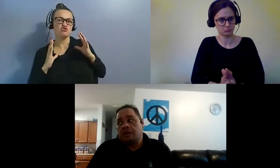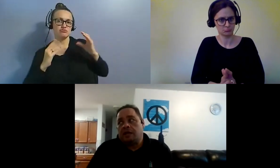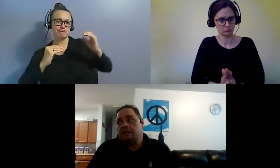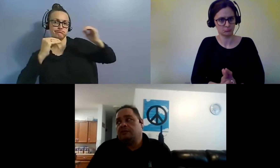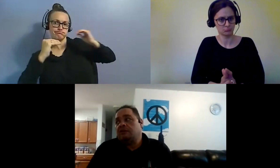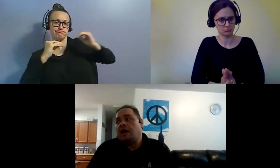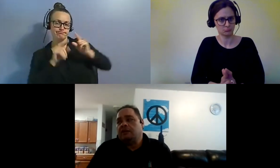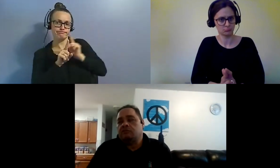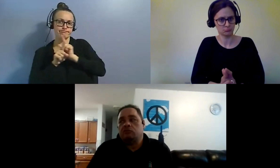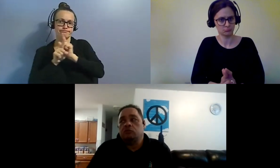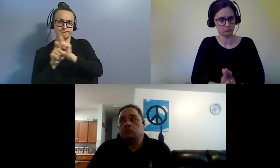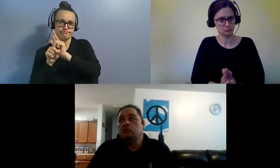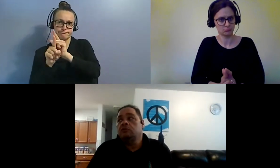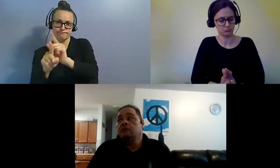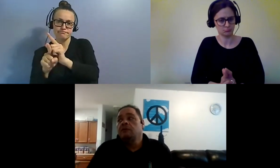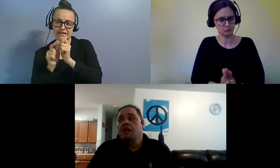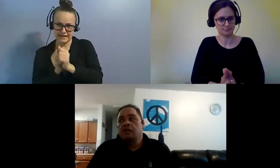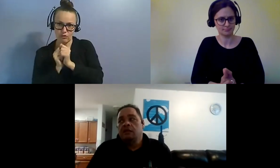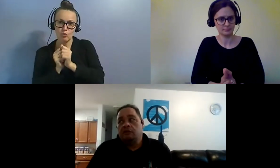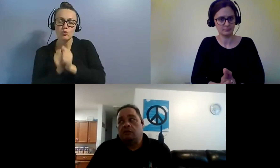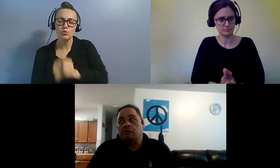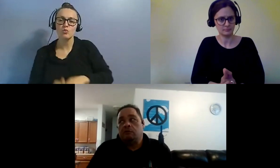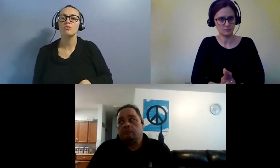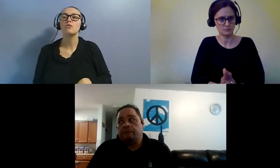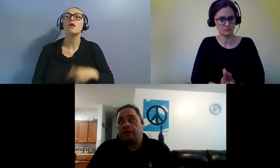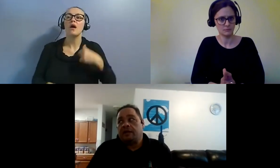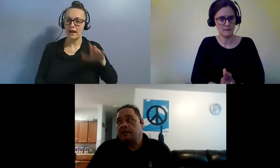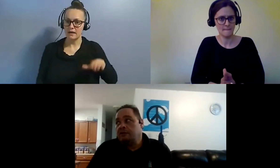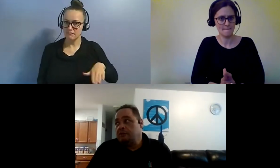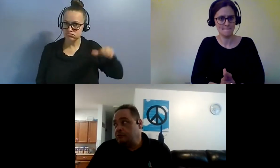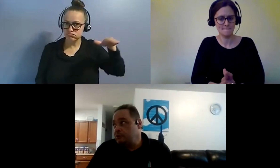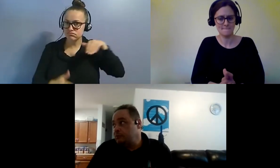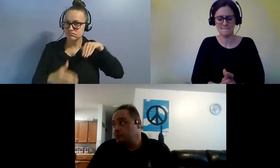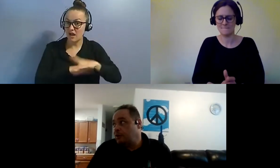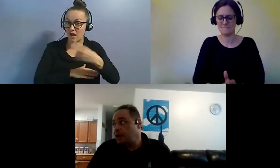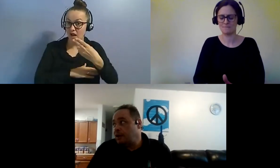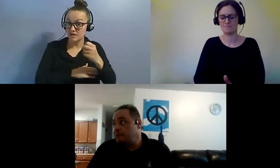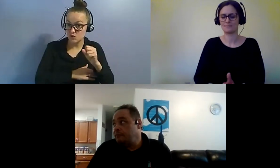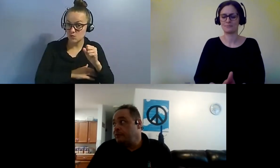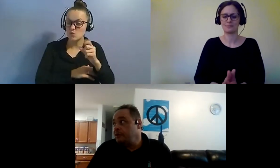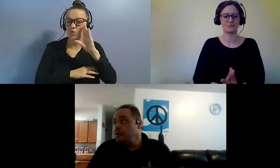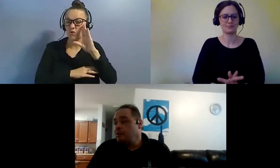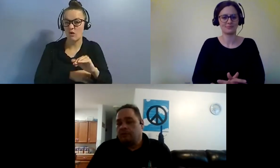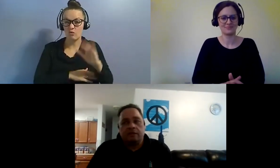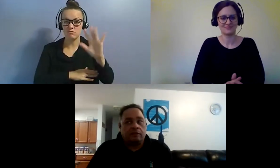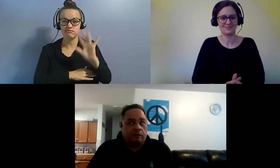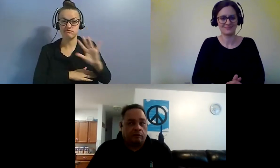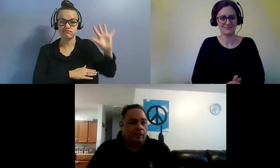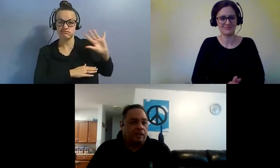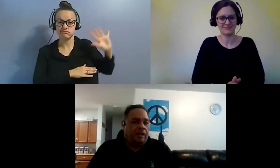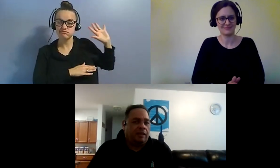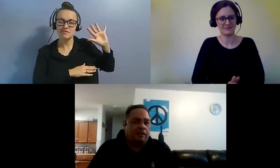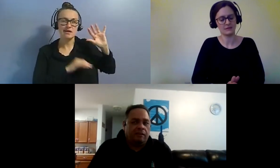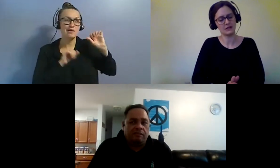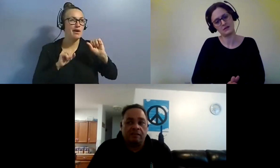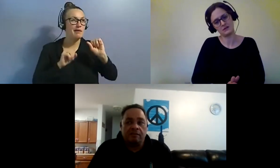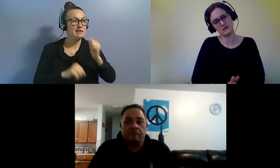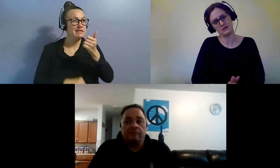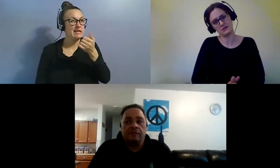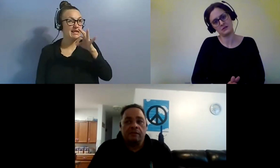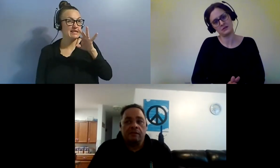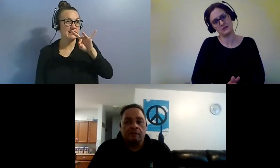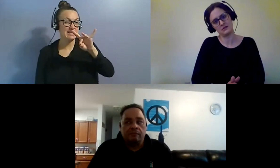When I got into high school, you know, back in the, oh, wow, probably the early 80s,